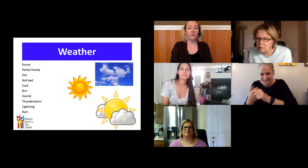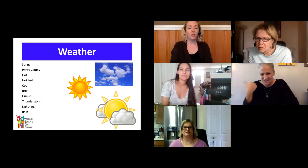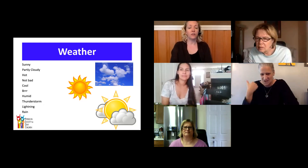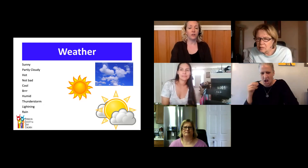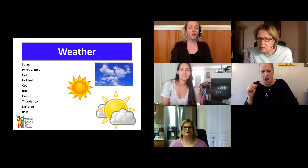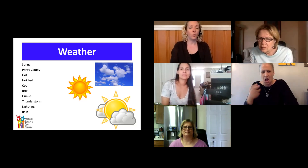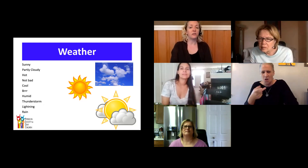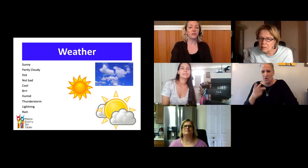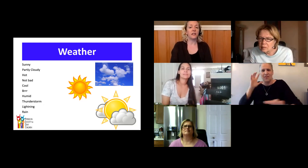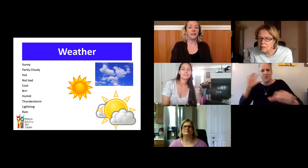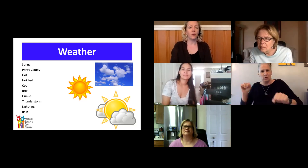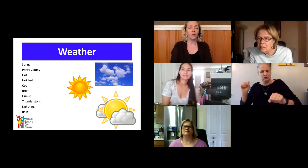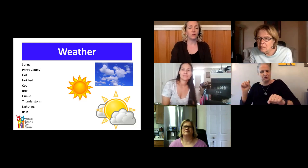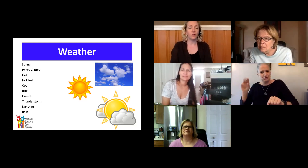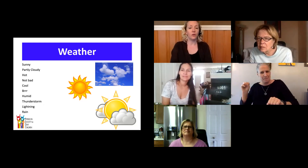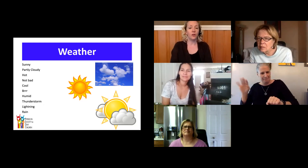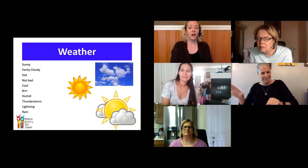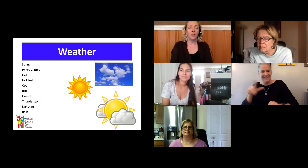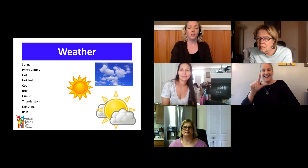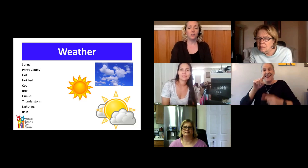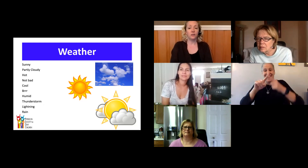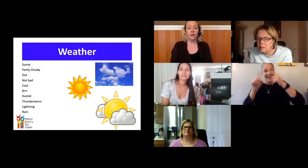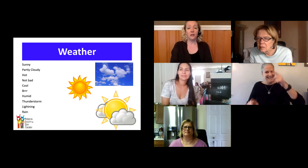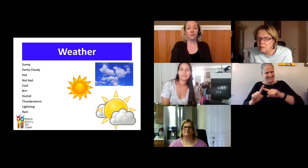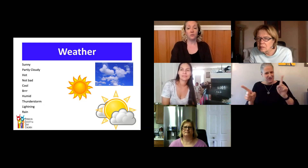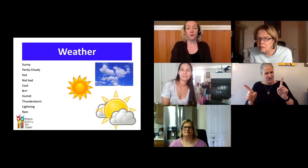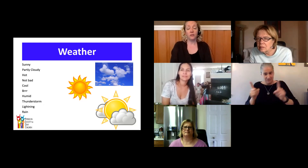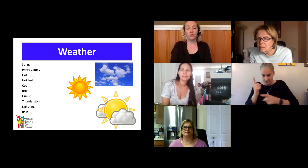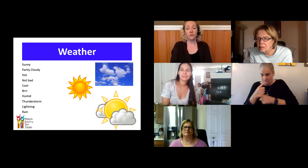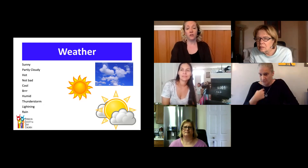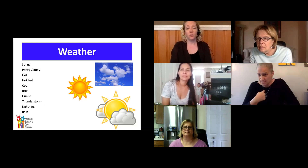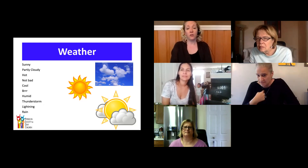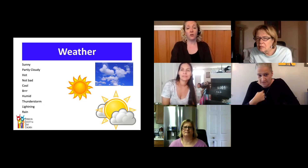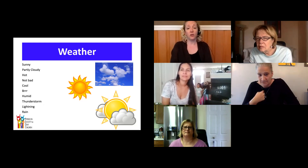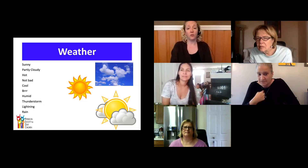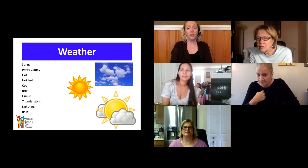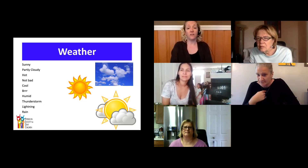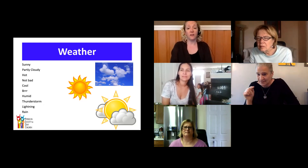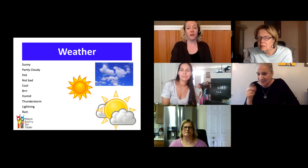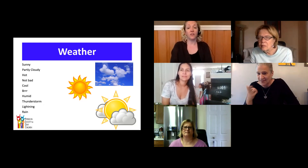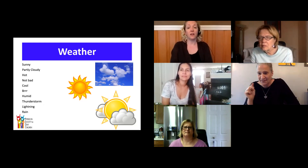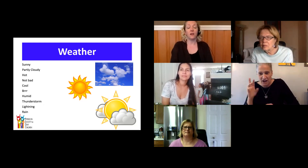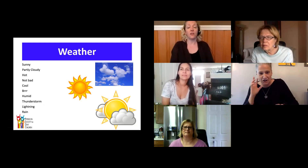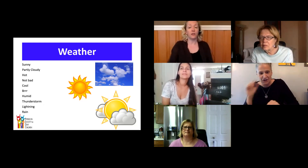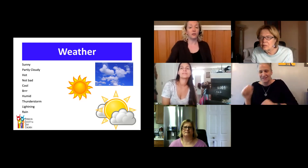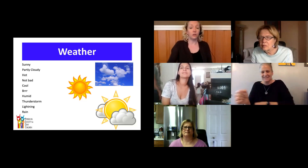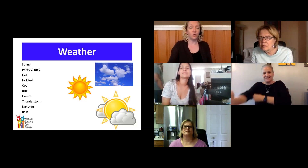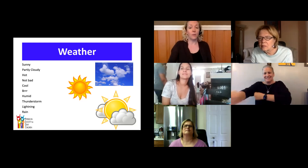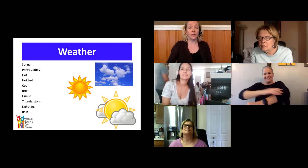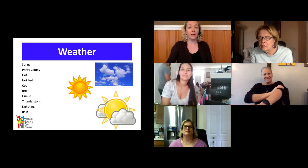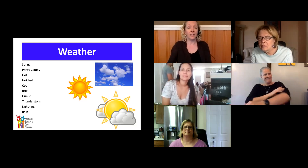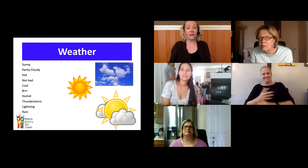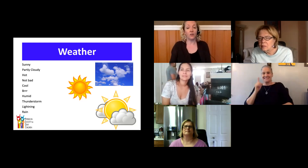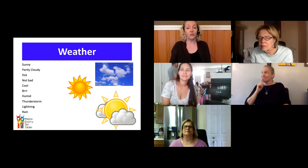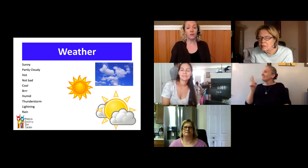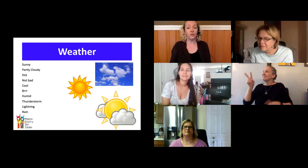we saw until not too terribly long ago that I found out that a thunderstorm and lightning are two different things,